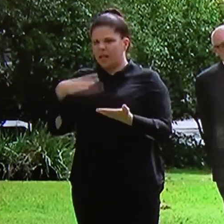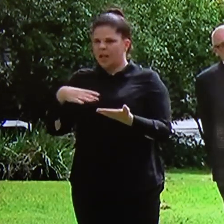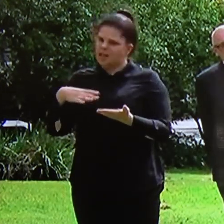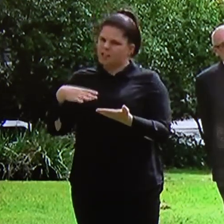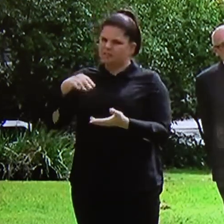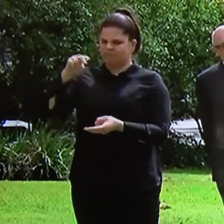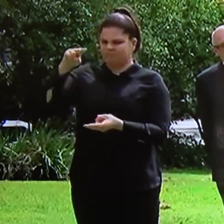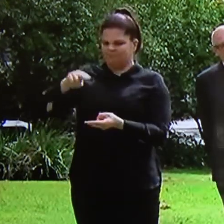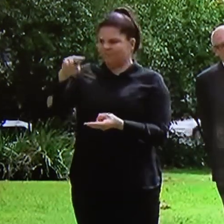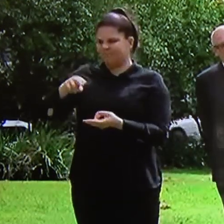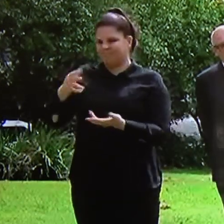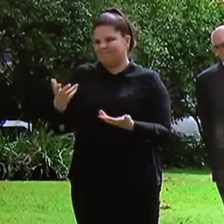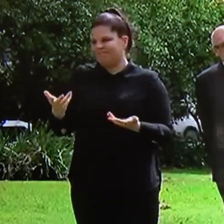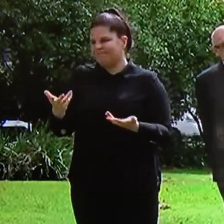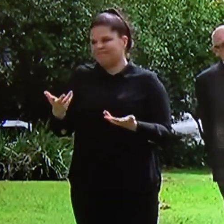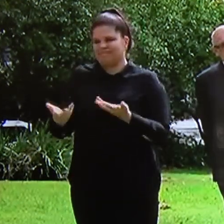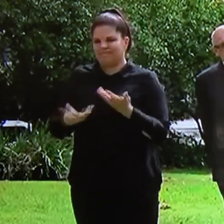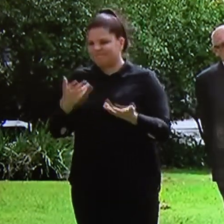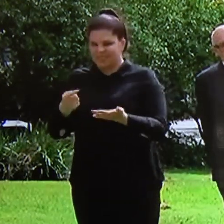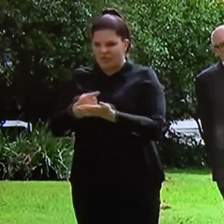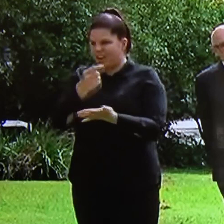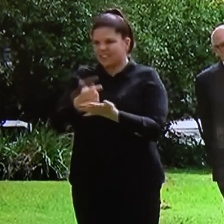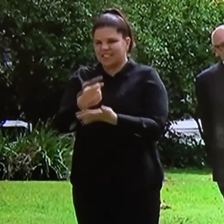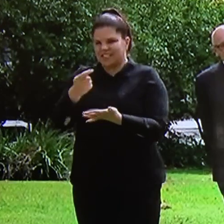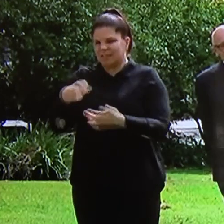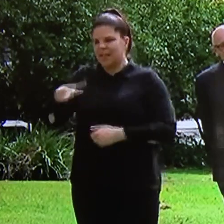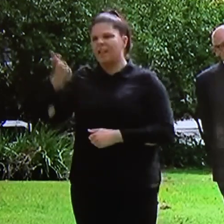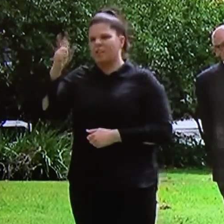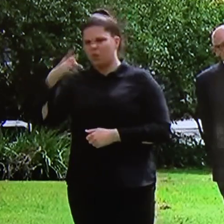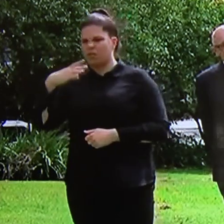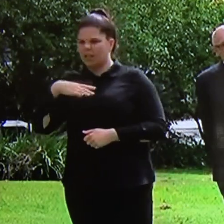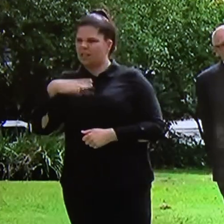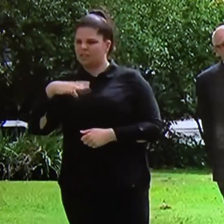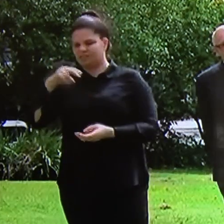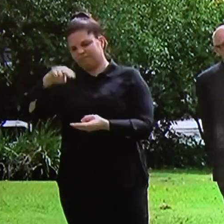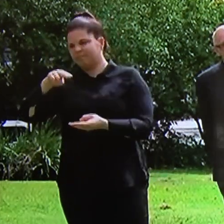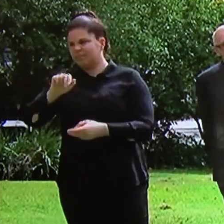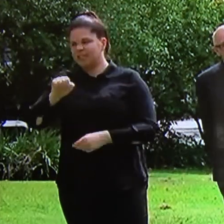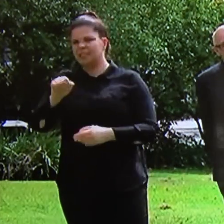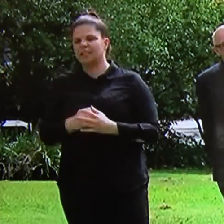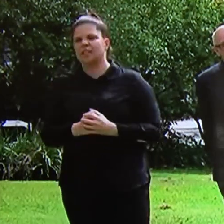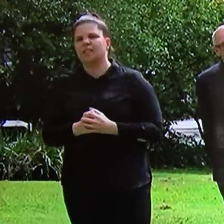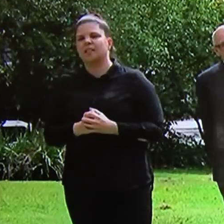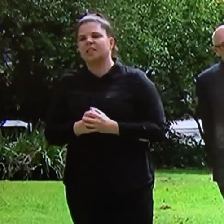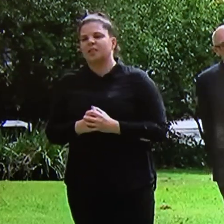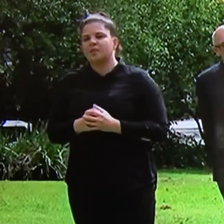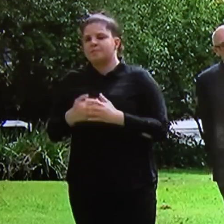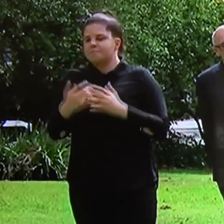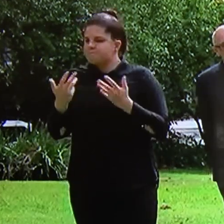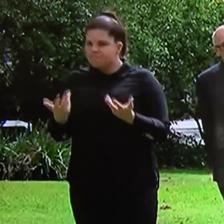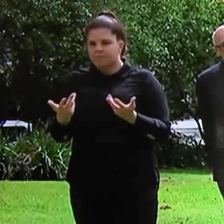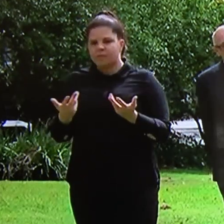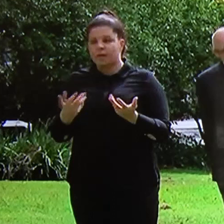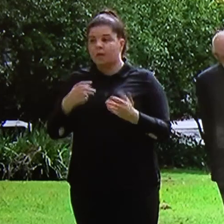reduction in rent from the landlord to cover that. On the basis of